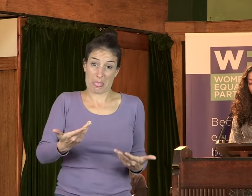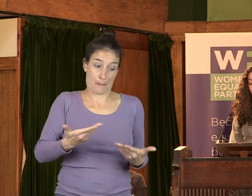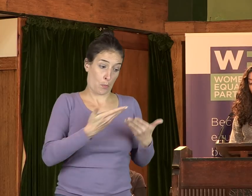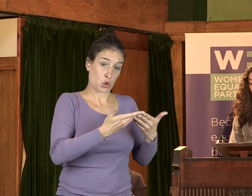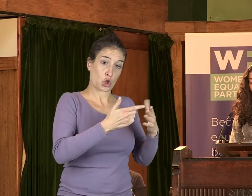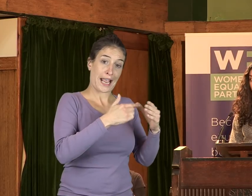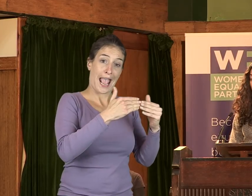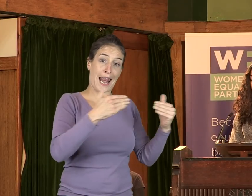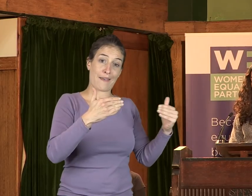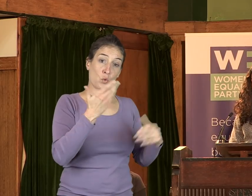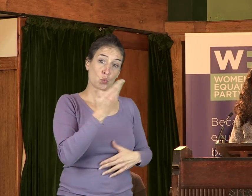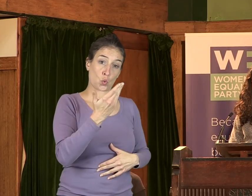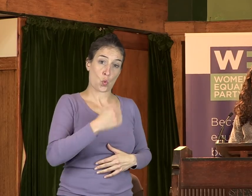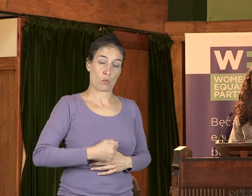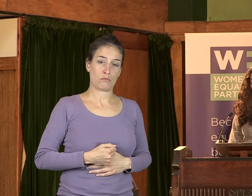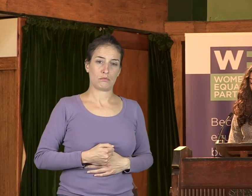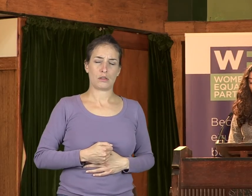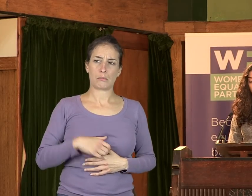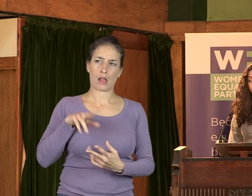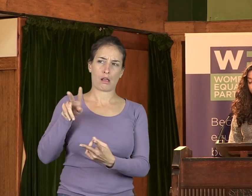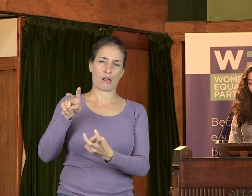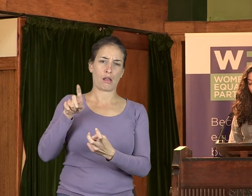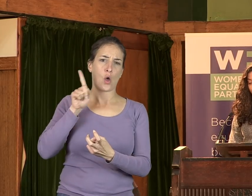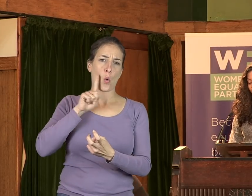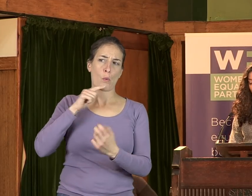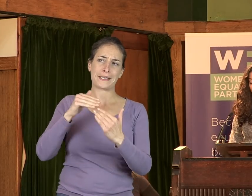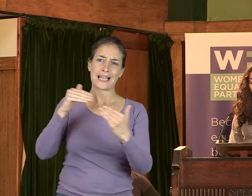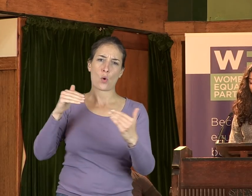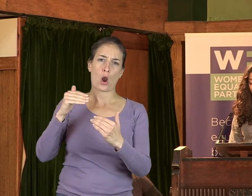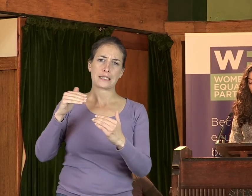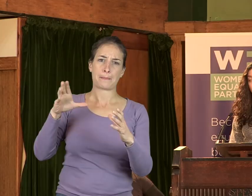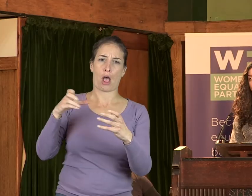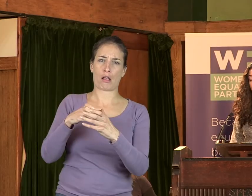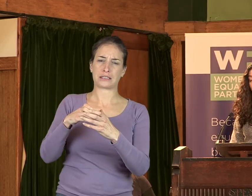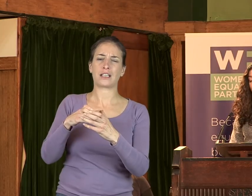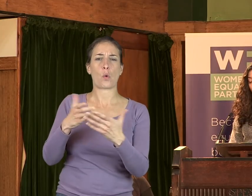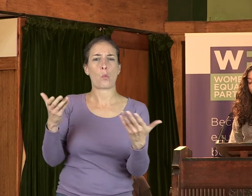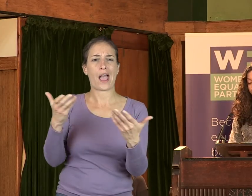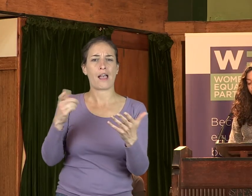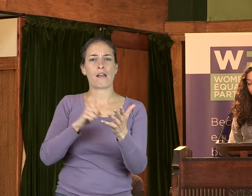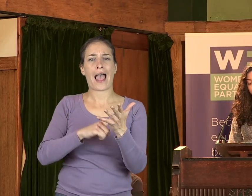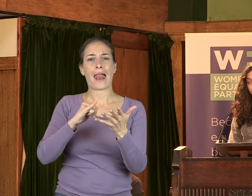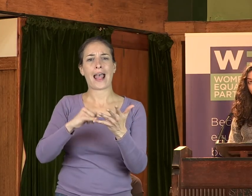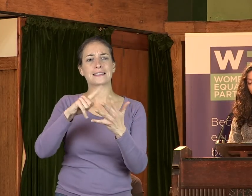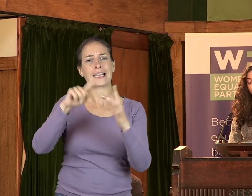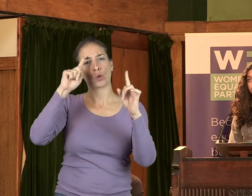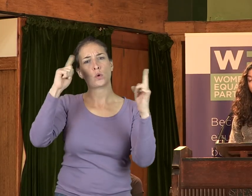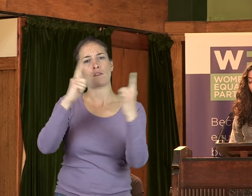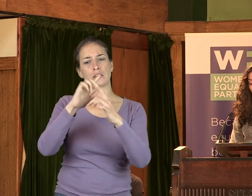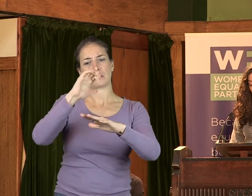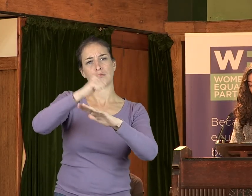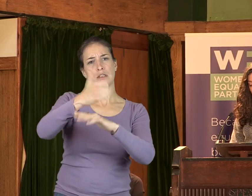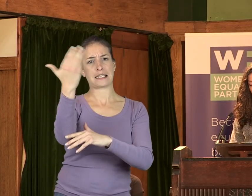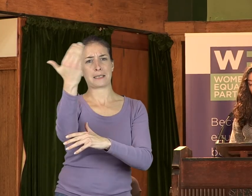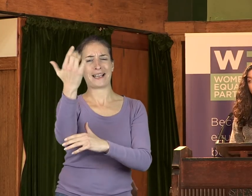I first heard of the Women's Equality Party while watching a talk given at LSE by the former Prime Minister of Australia,